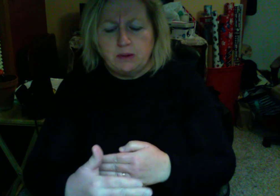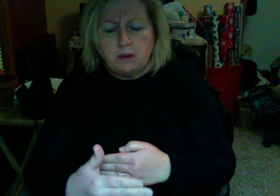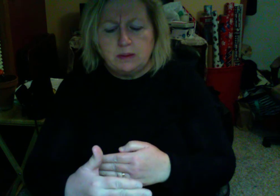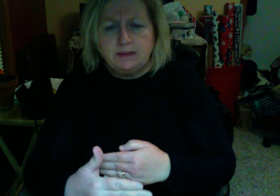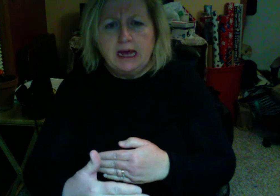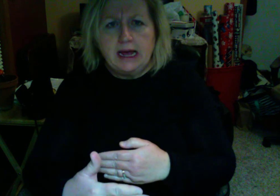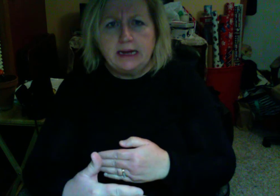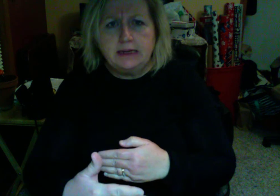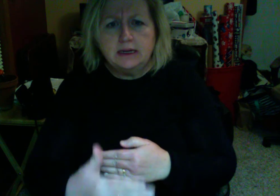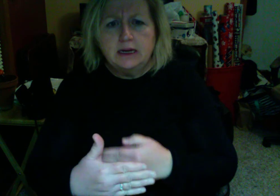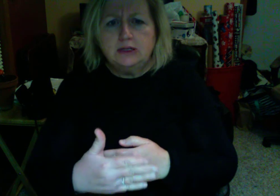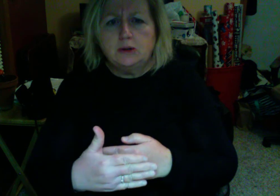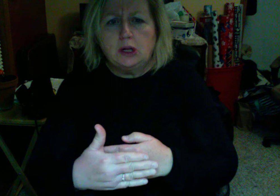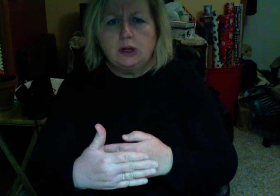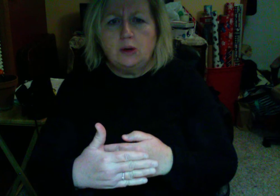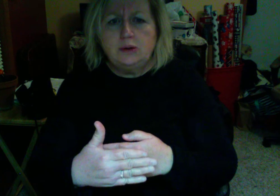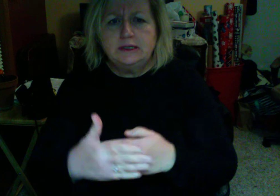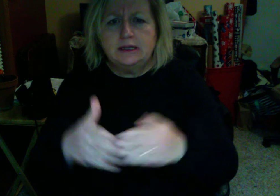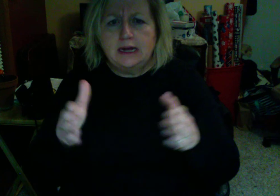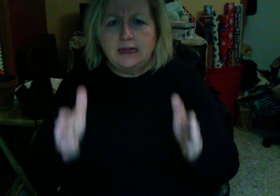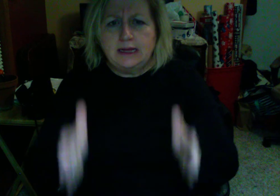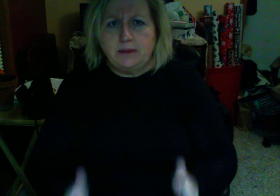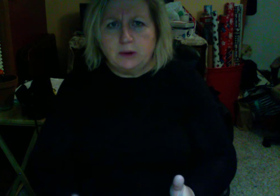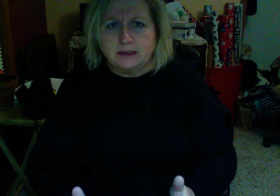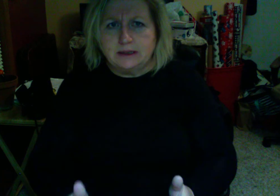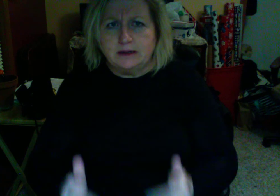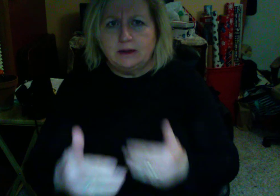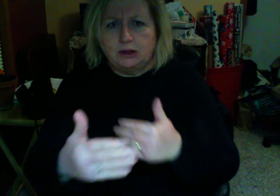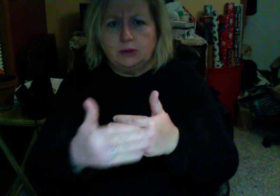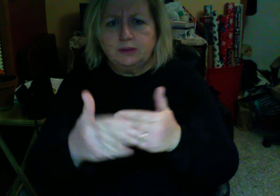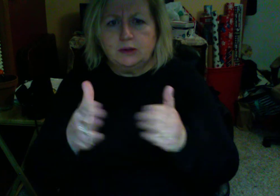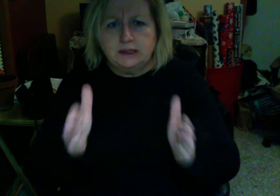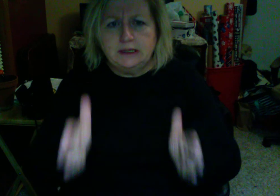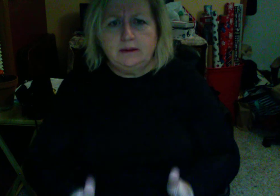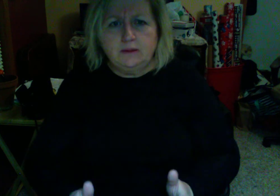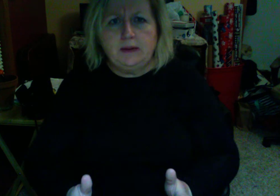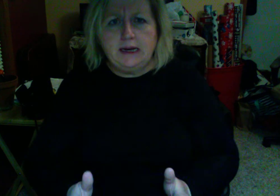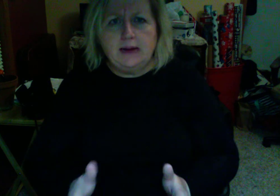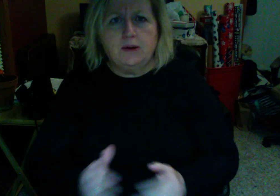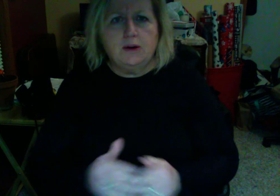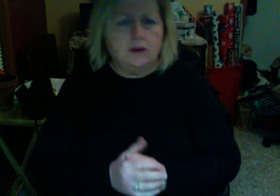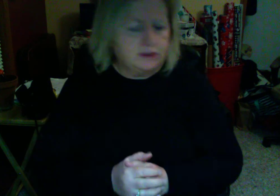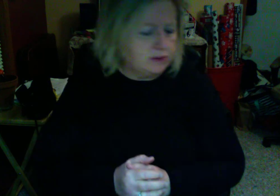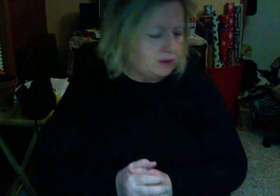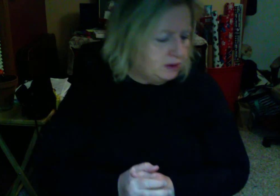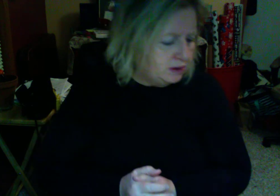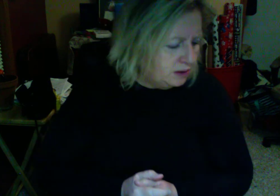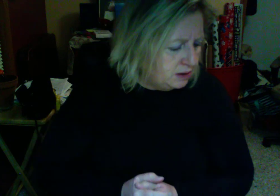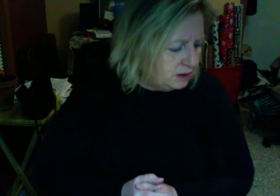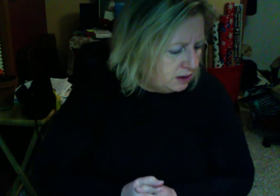was behind. So close, and then the person. Close person would be neighbor also.